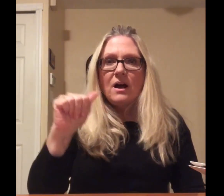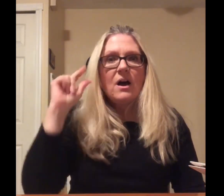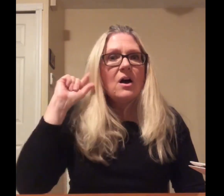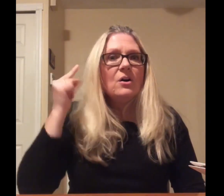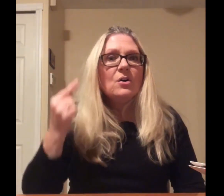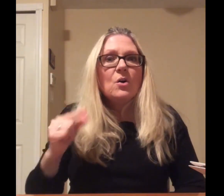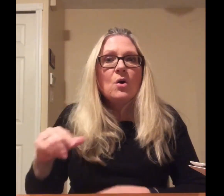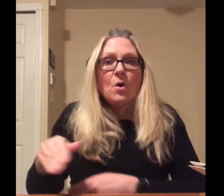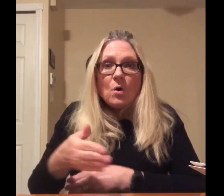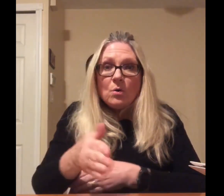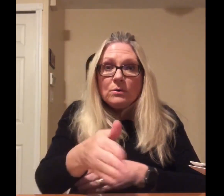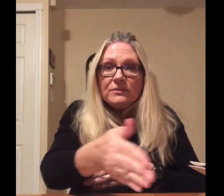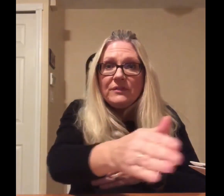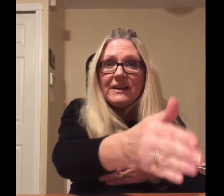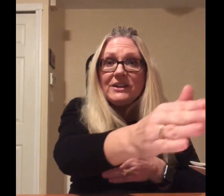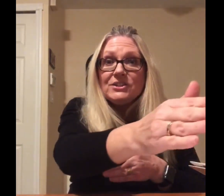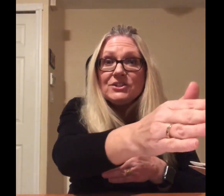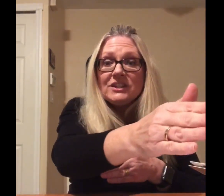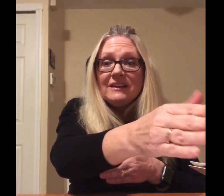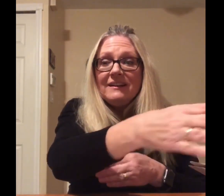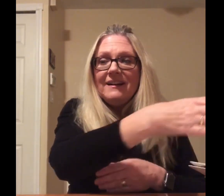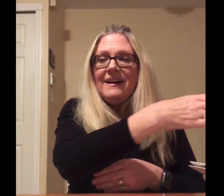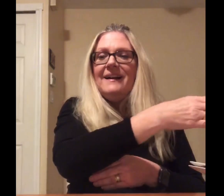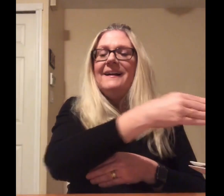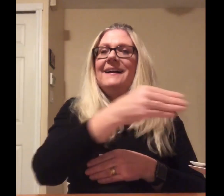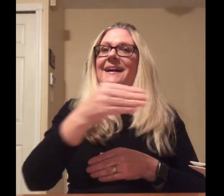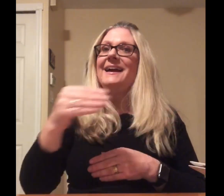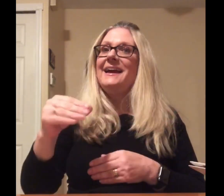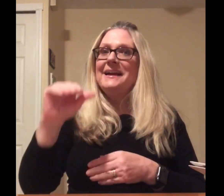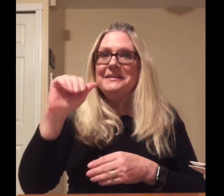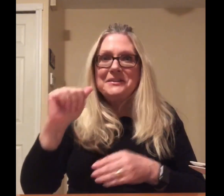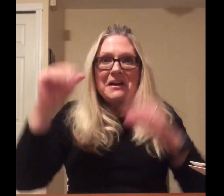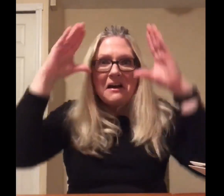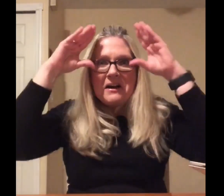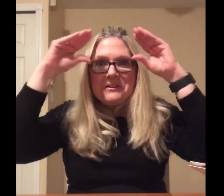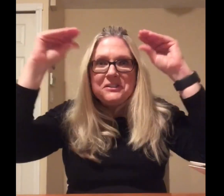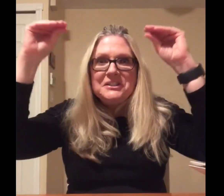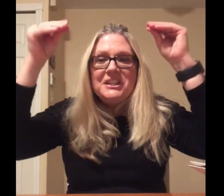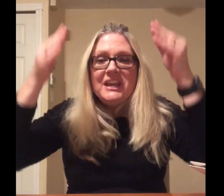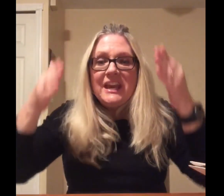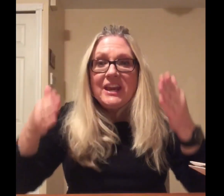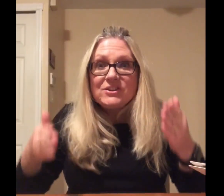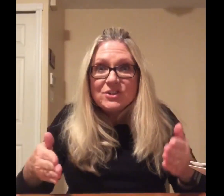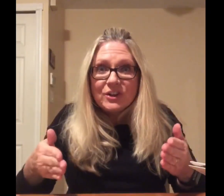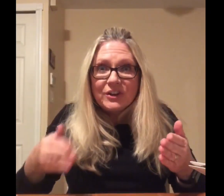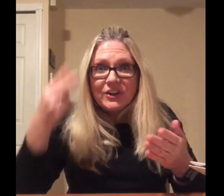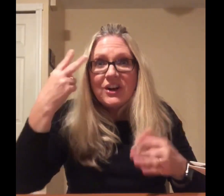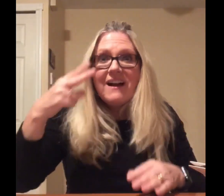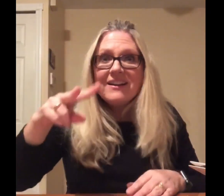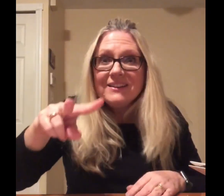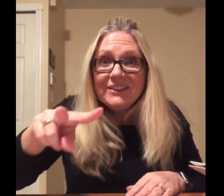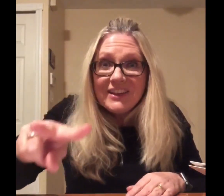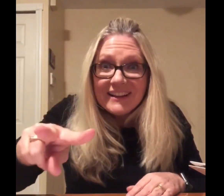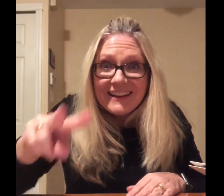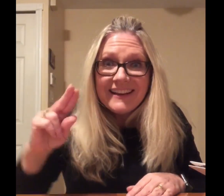a goldfish, and a teacher looking